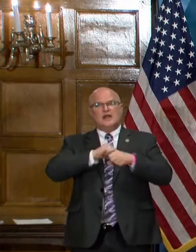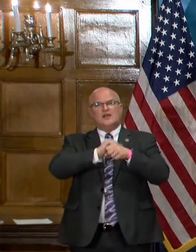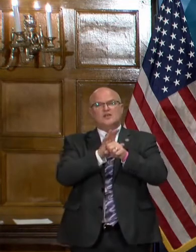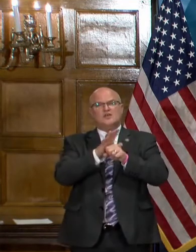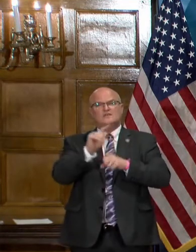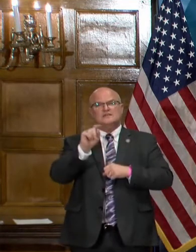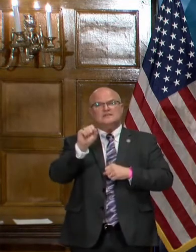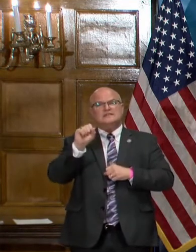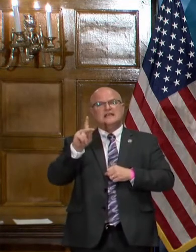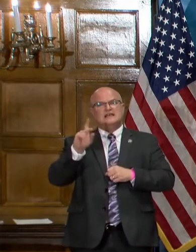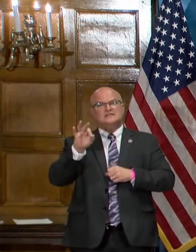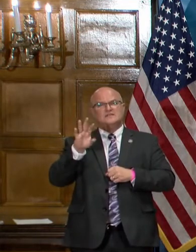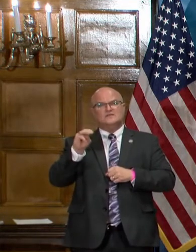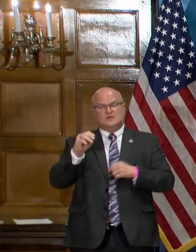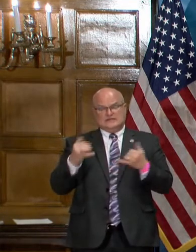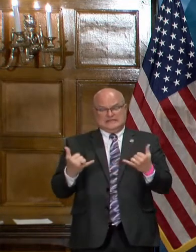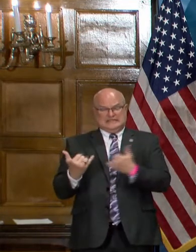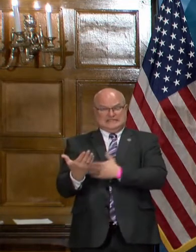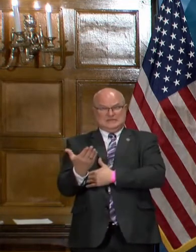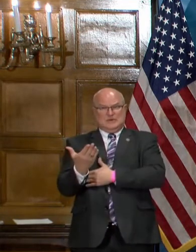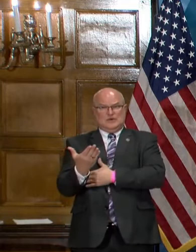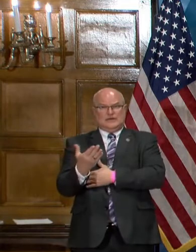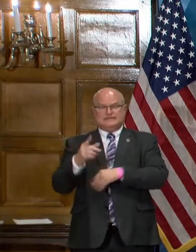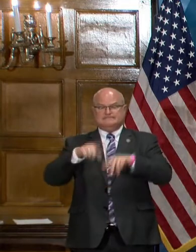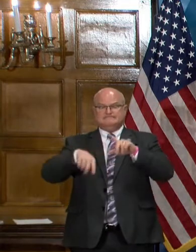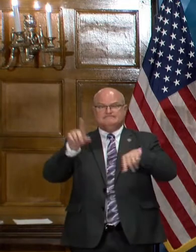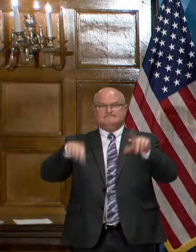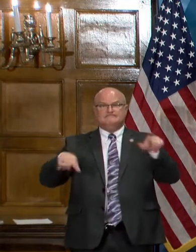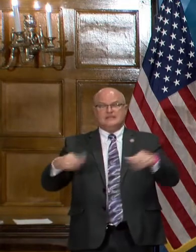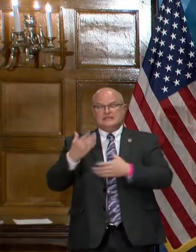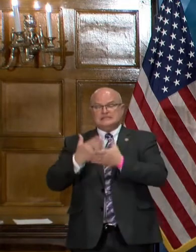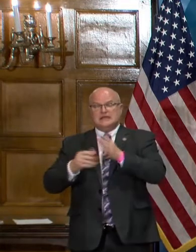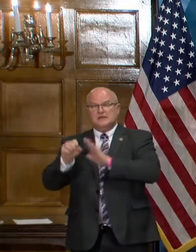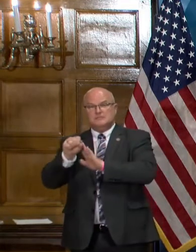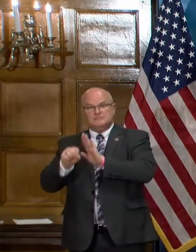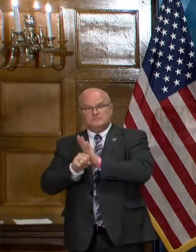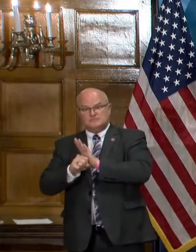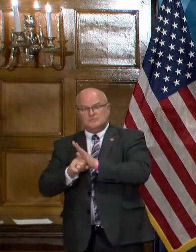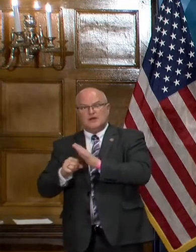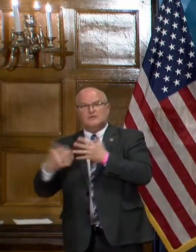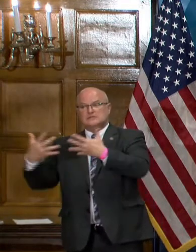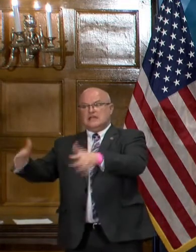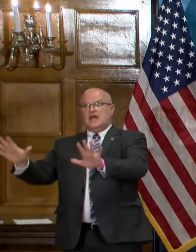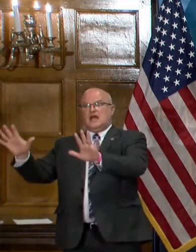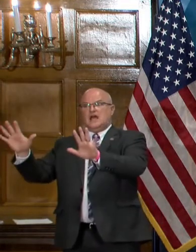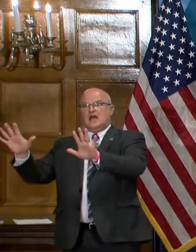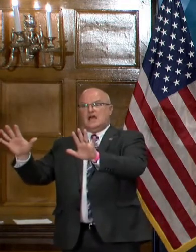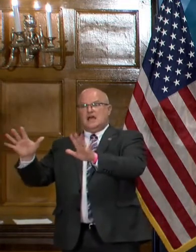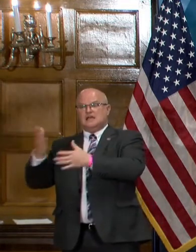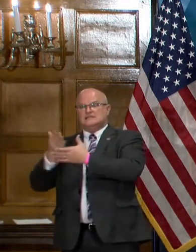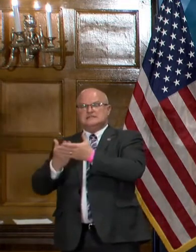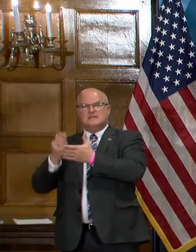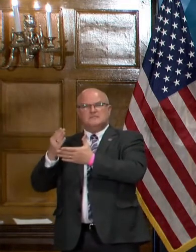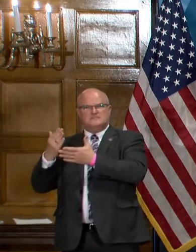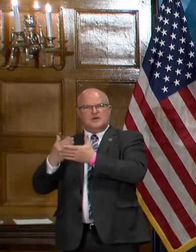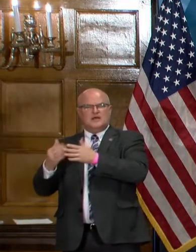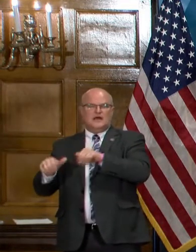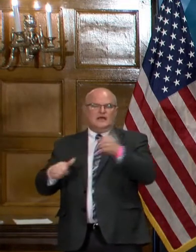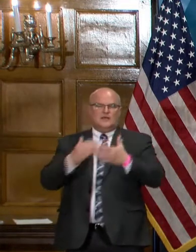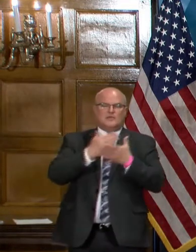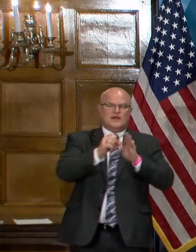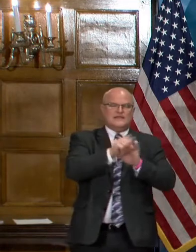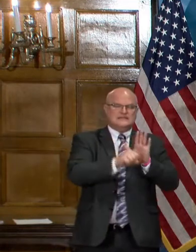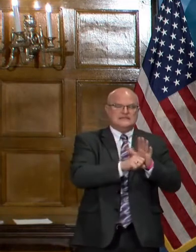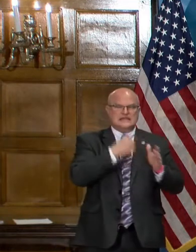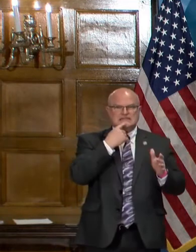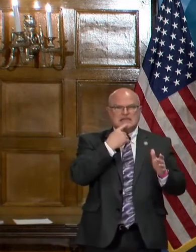task force this morning, and you had varying degrees. Some parts of the state said, we're done. We need to move on. Other parts of the